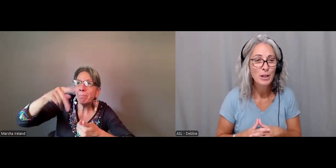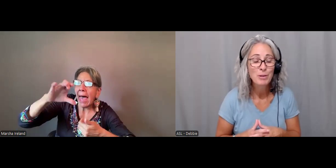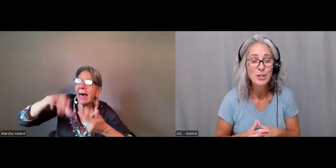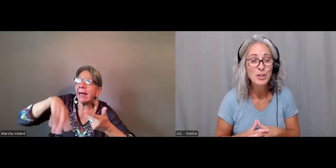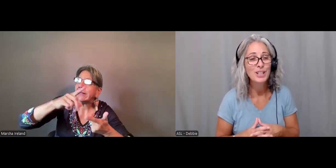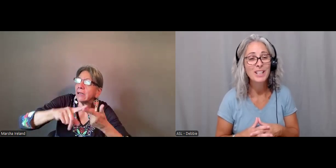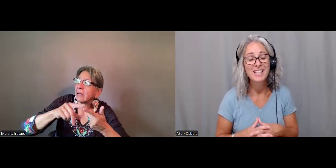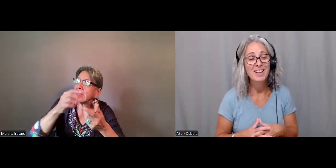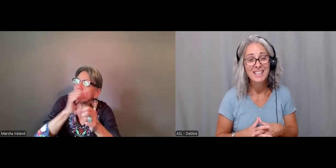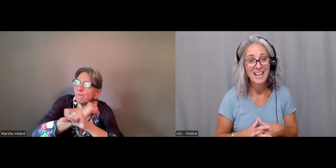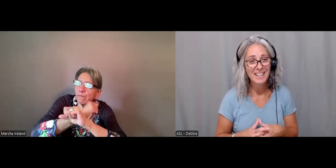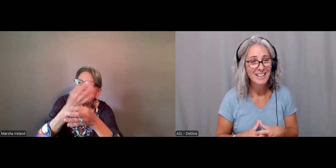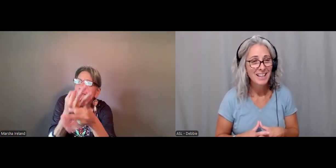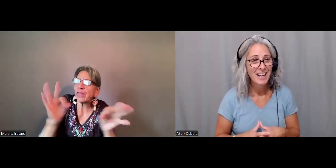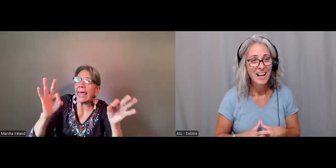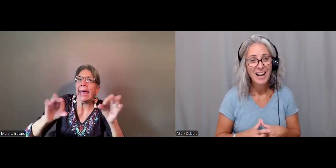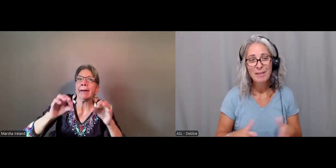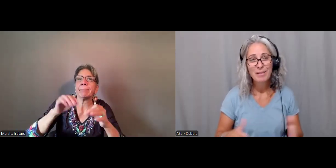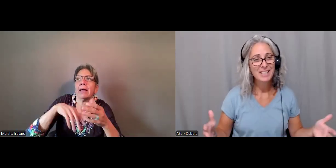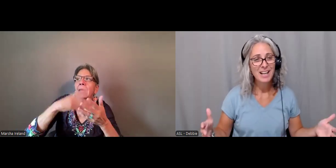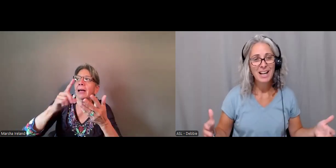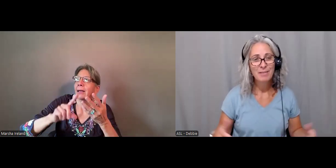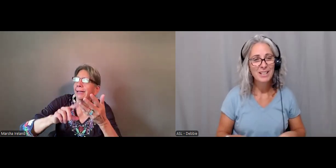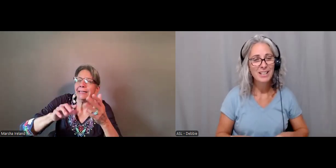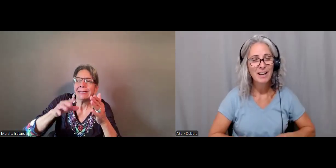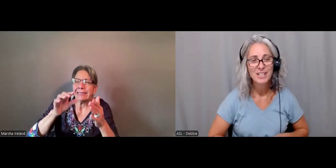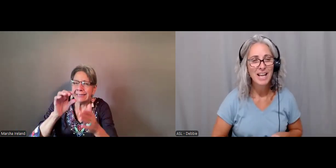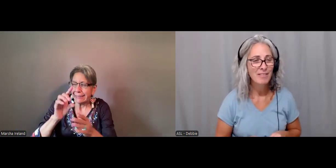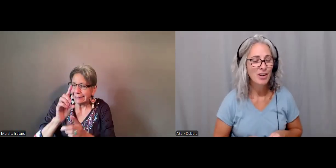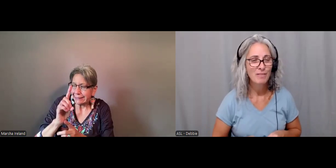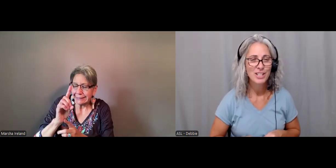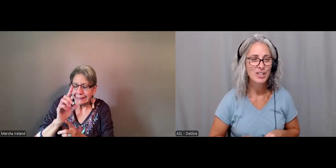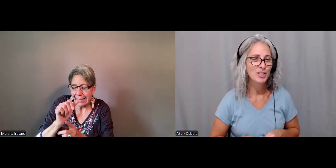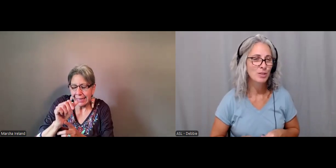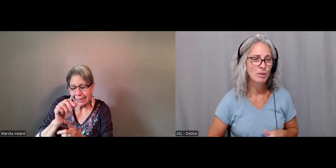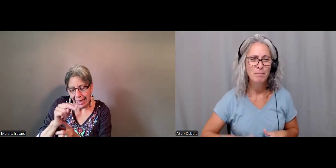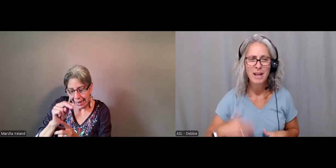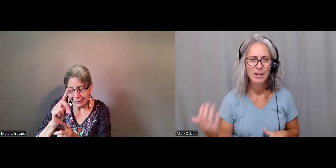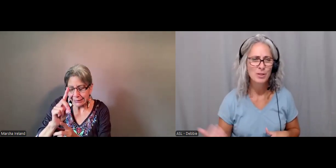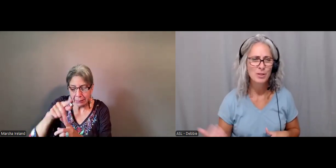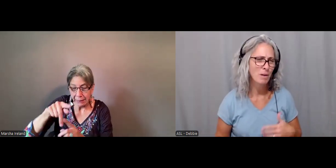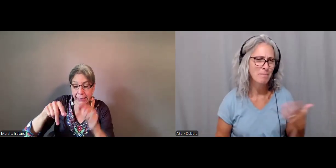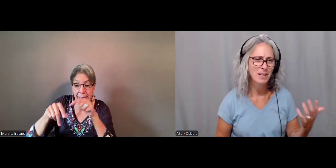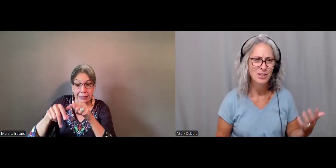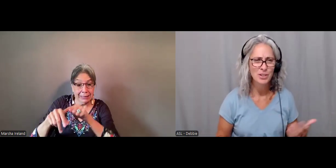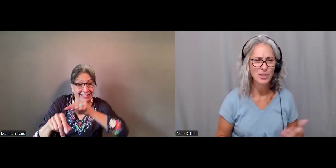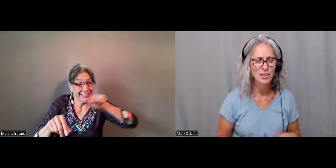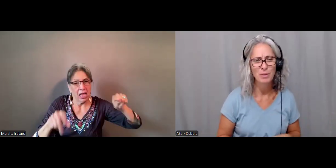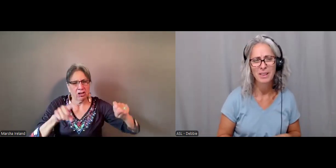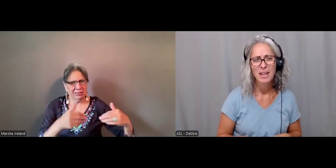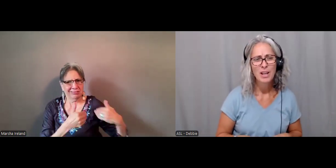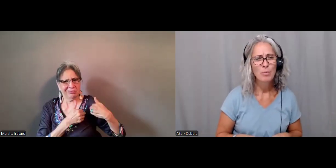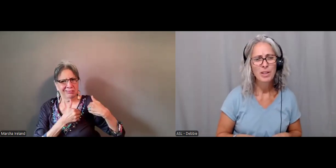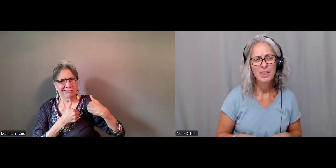My work most certainly is not done. I would love to have conversations with mayors, with prime